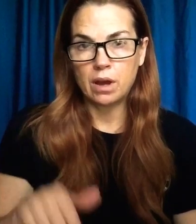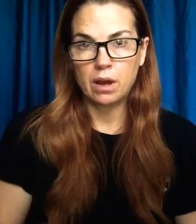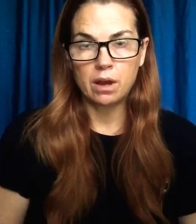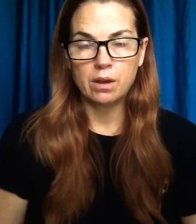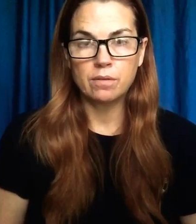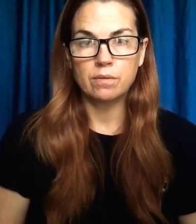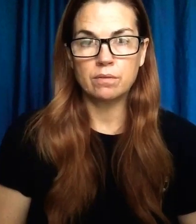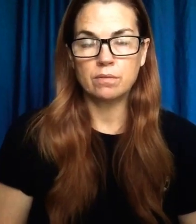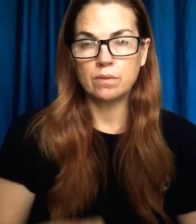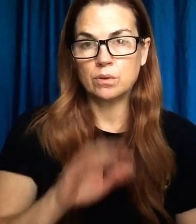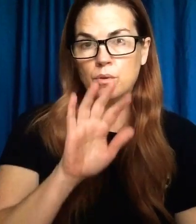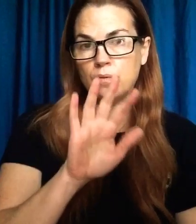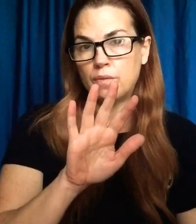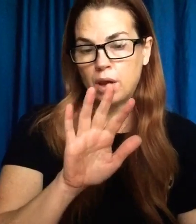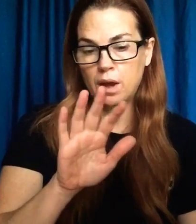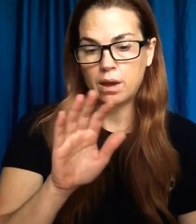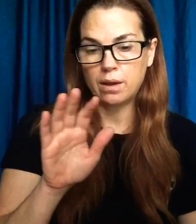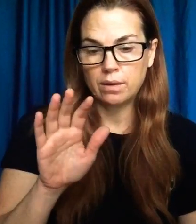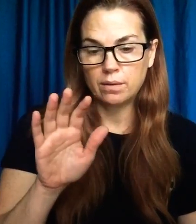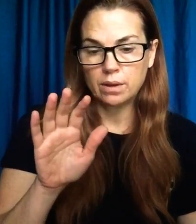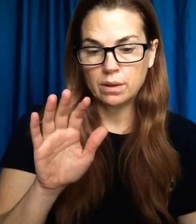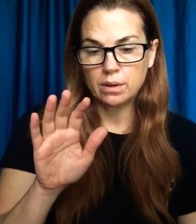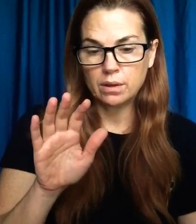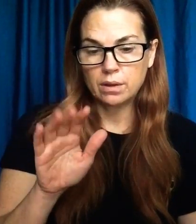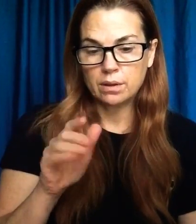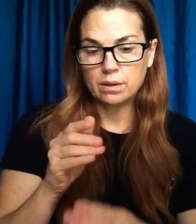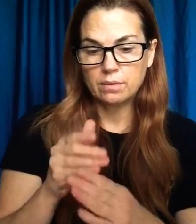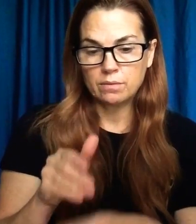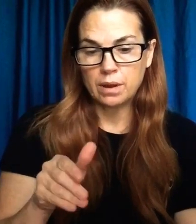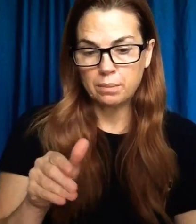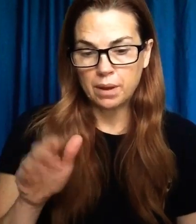Okay, so I'm going to divide both of these by 5. 5 goes into 5